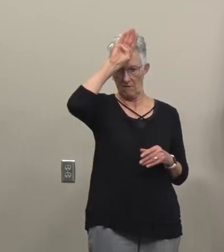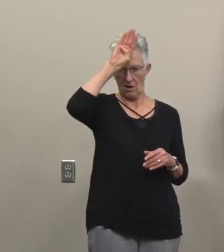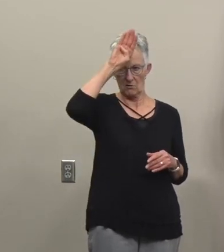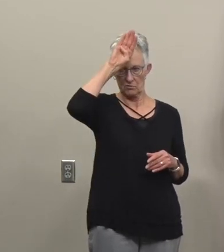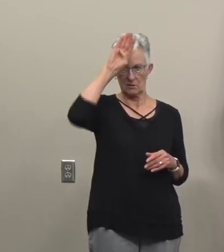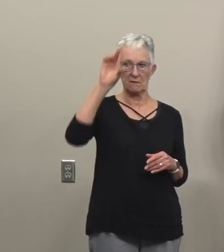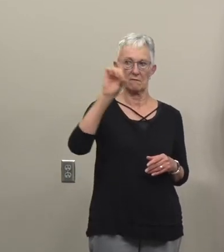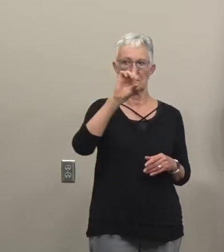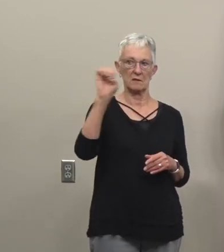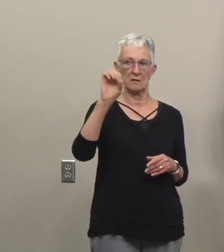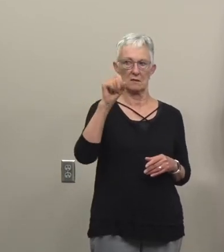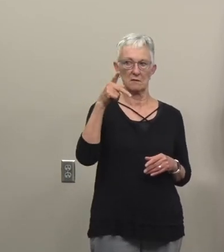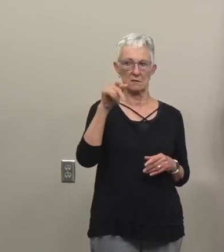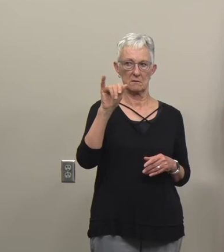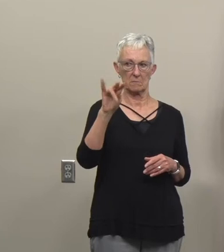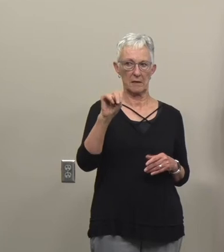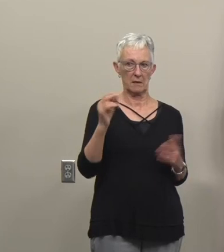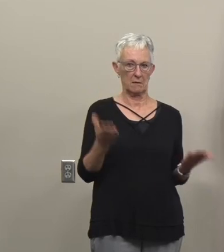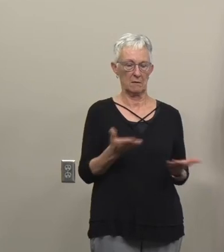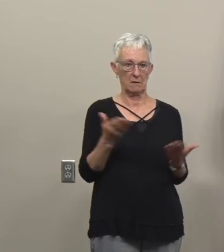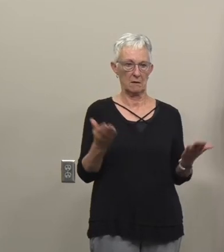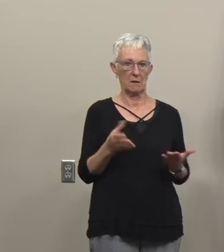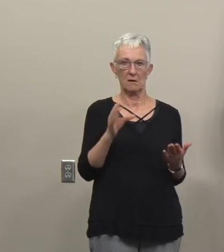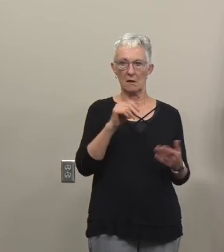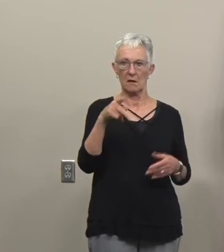Director Pat Lopez available as well.